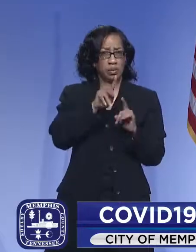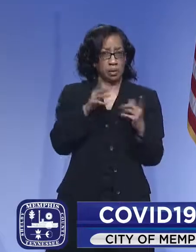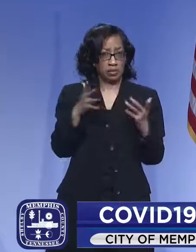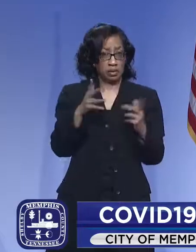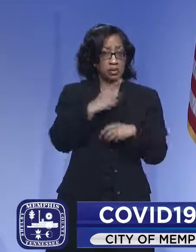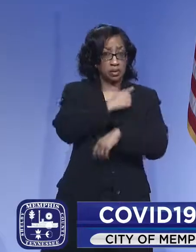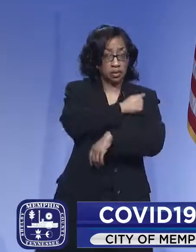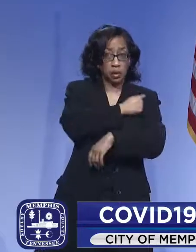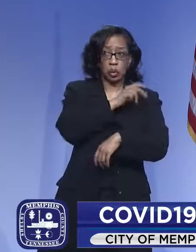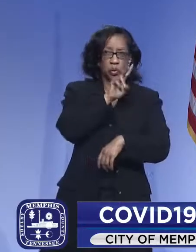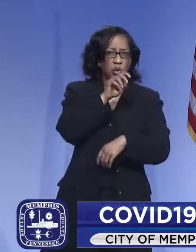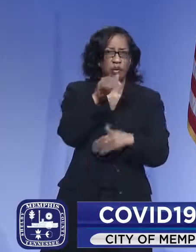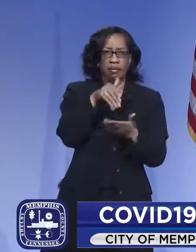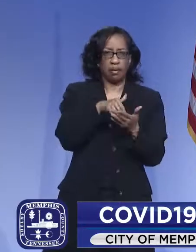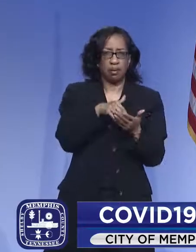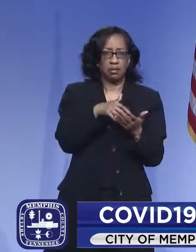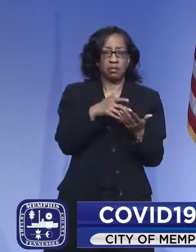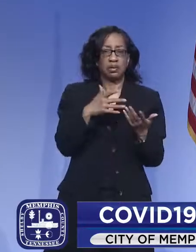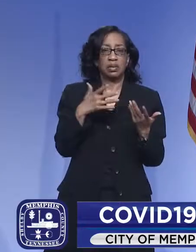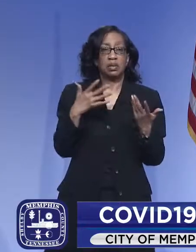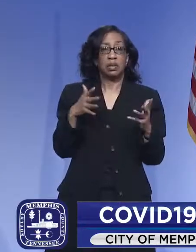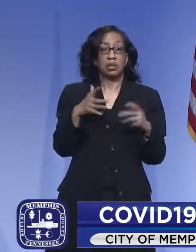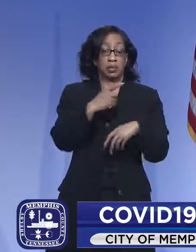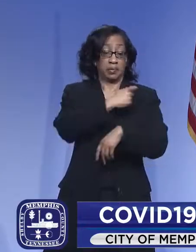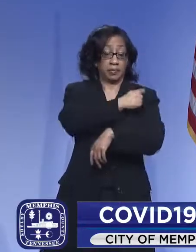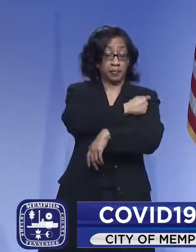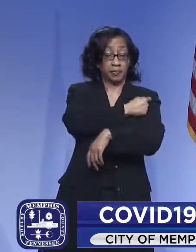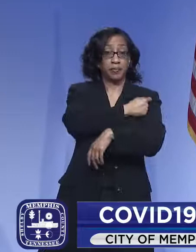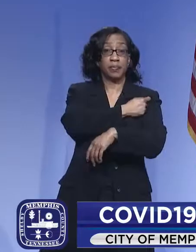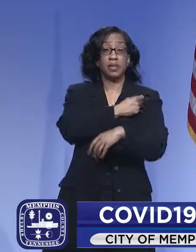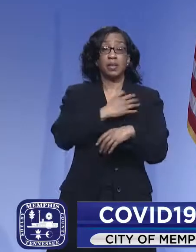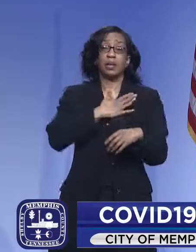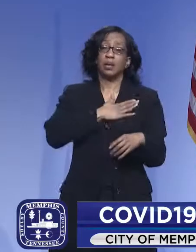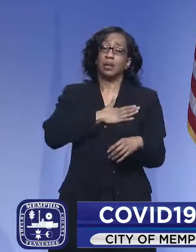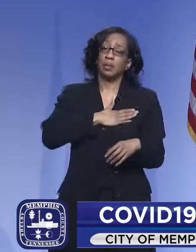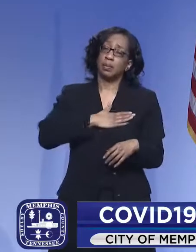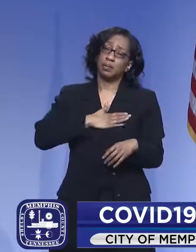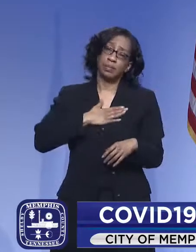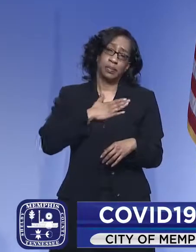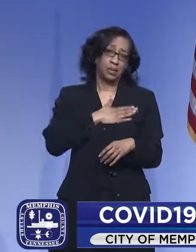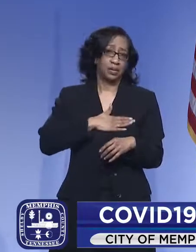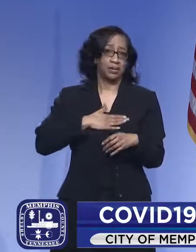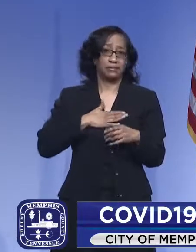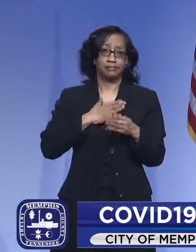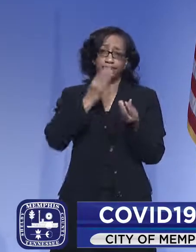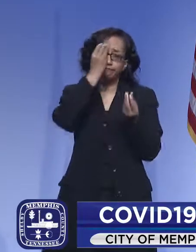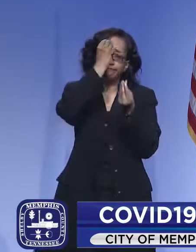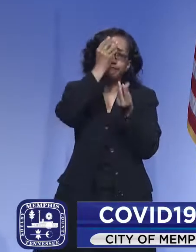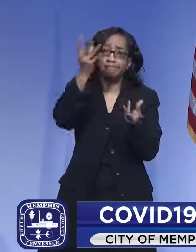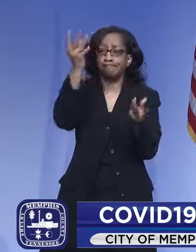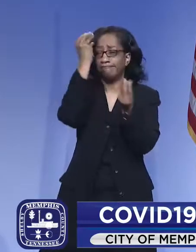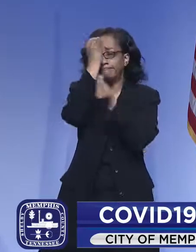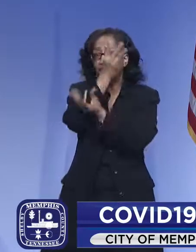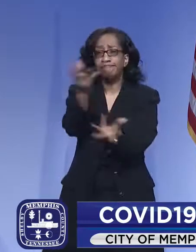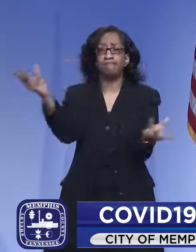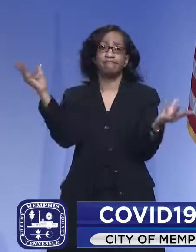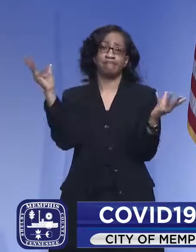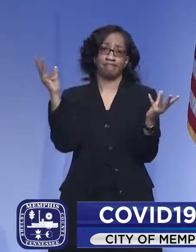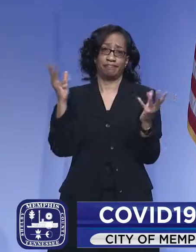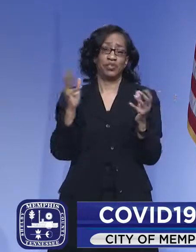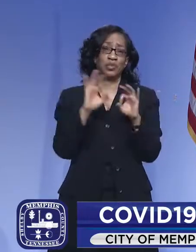or 200,000, as David said, that have received an immunization, please share the message and talk about your